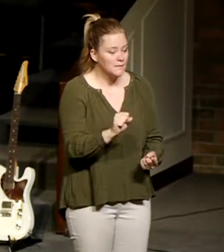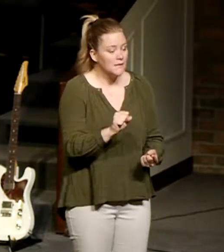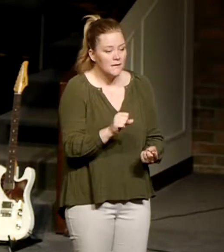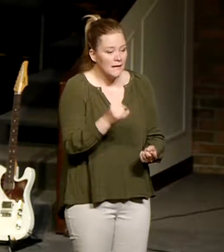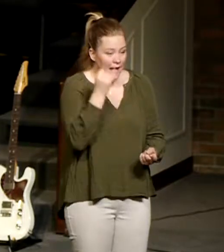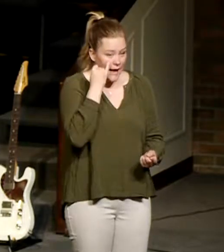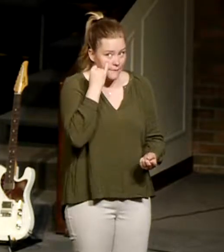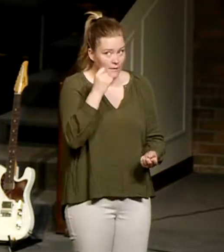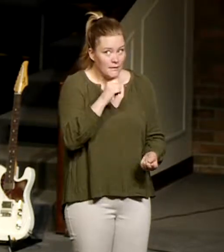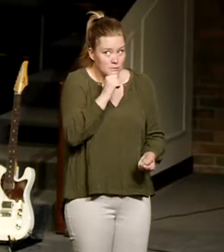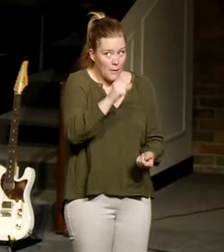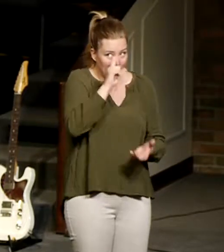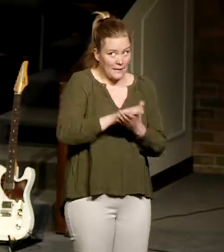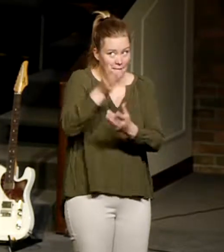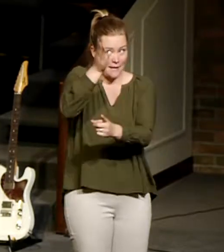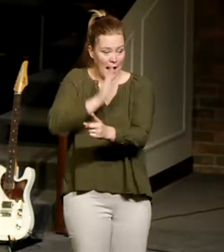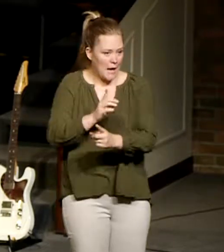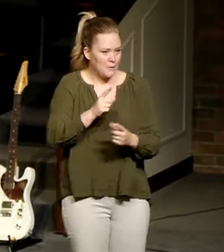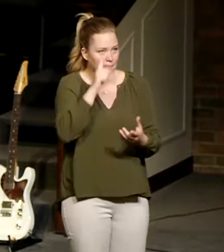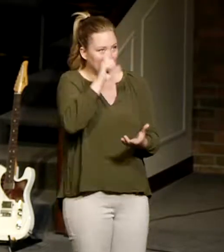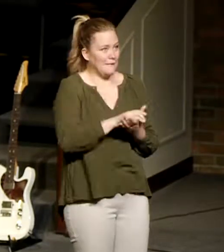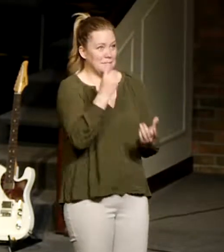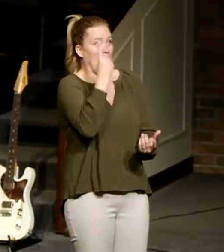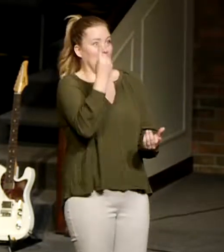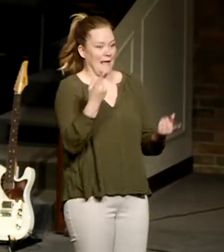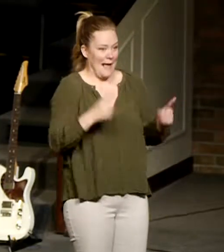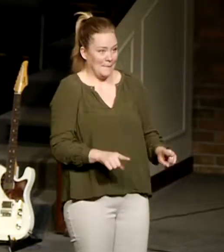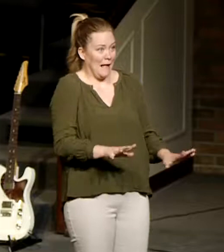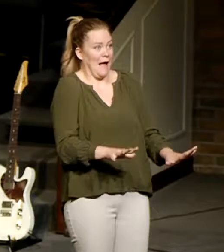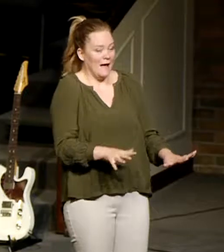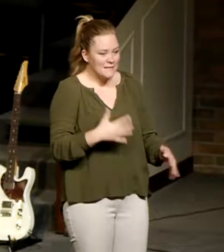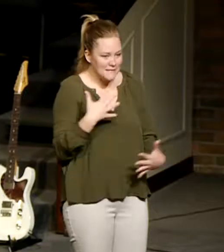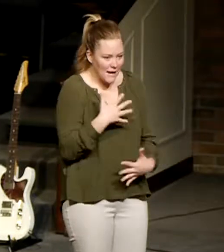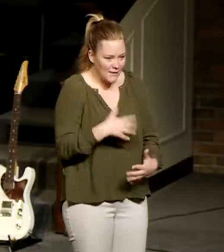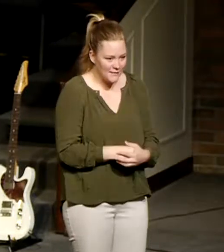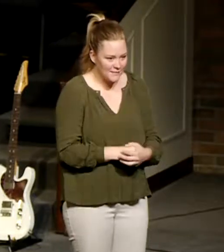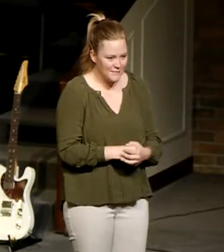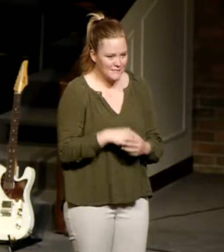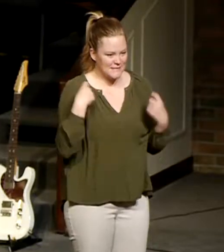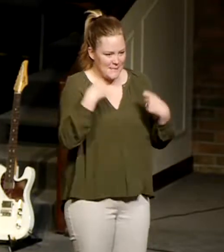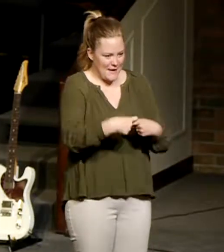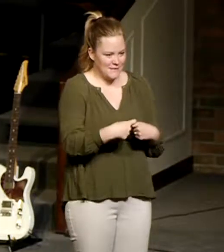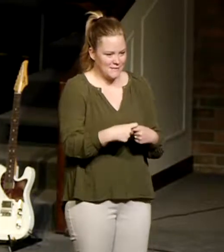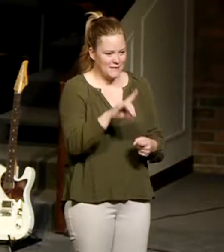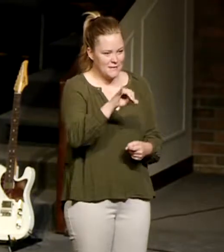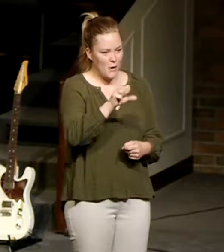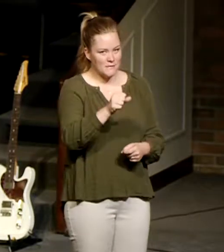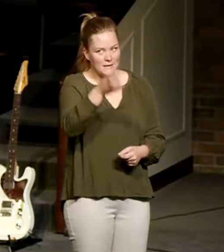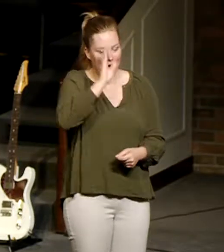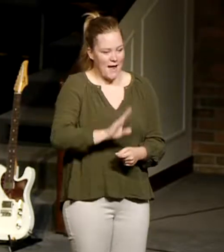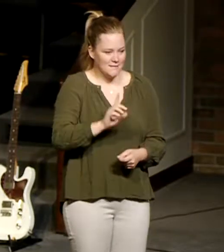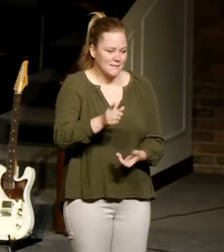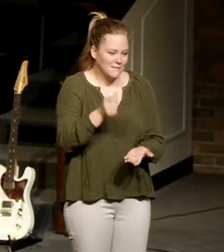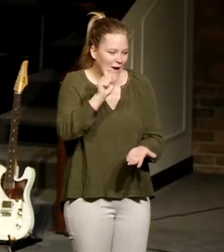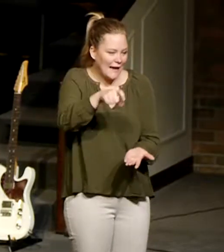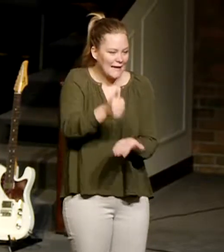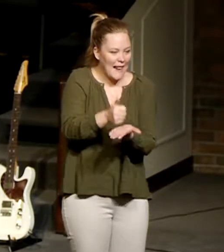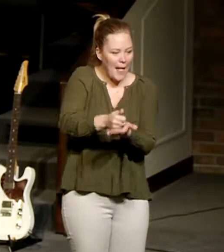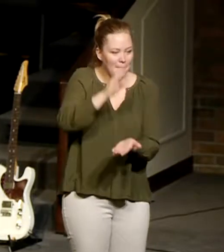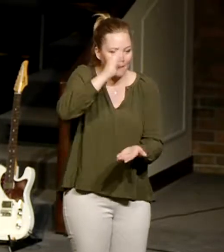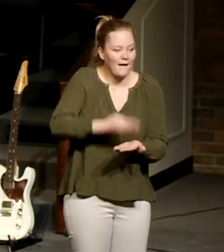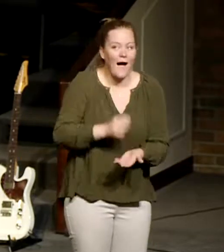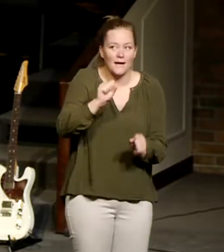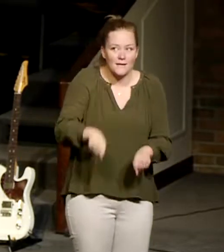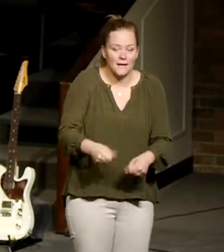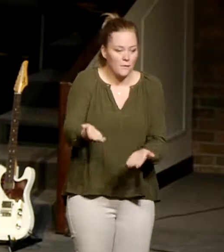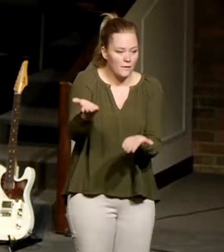God, but you believe in something, and when it comes, you're screaming. Ayúdame, Dios. Dios de mi vida santa. Help me, God,